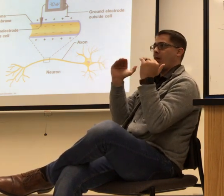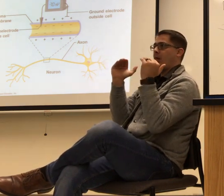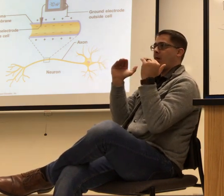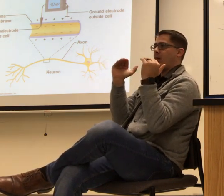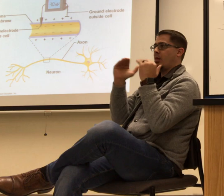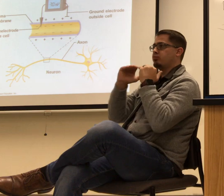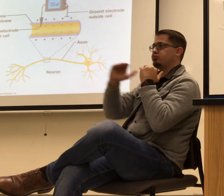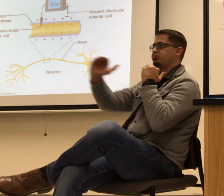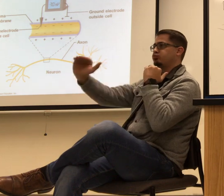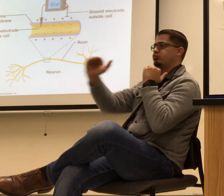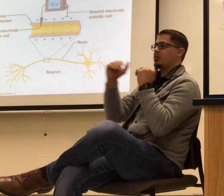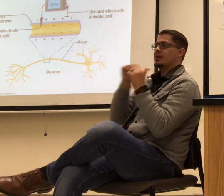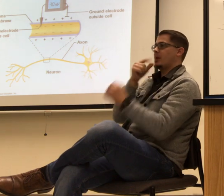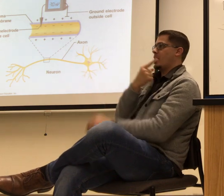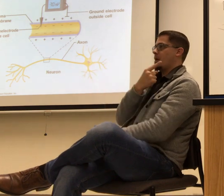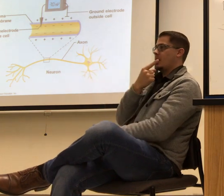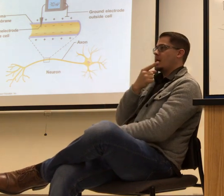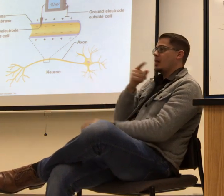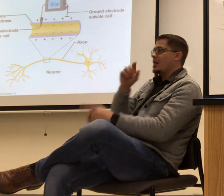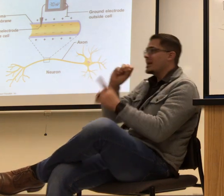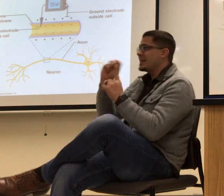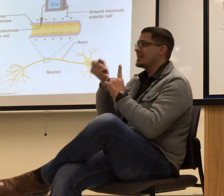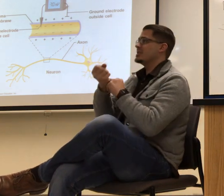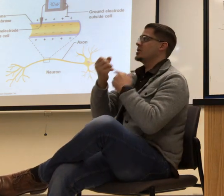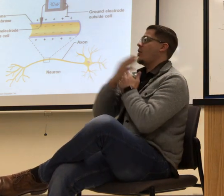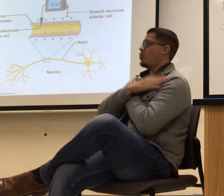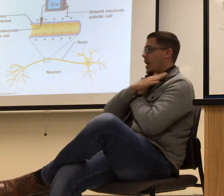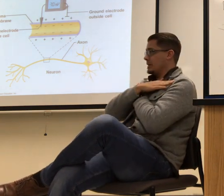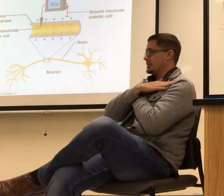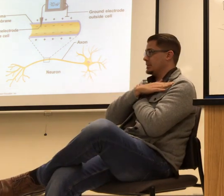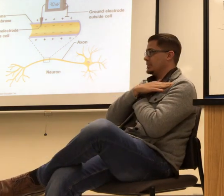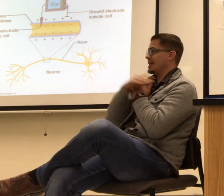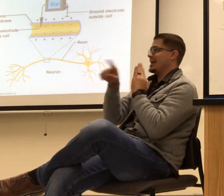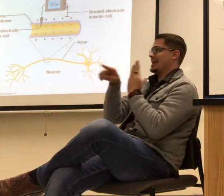mind. The condition of rest is negative 70.